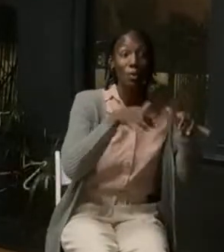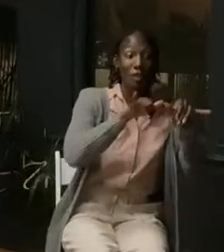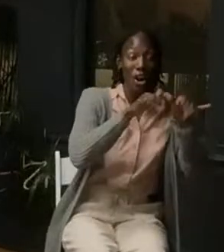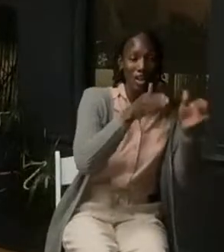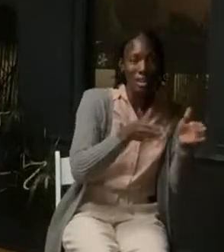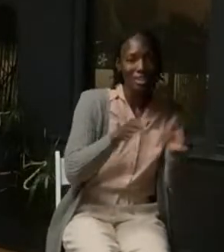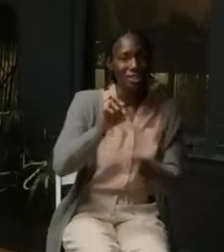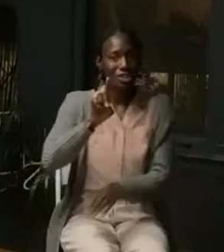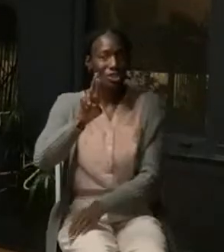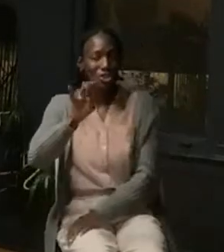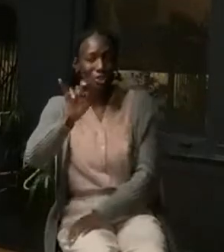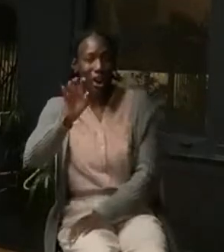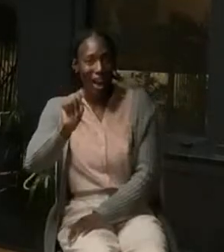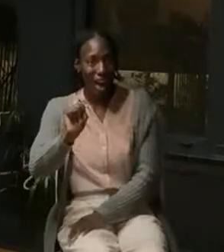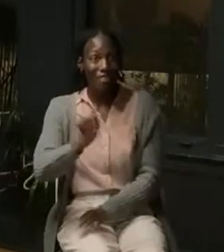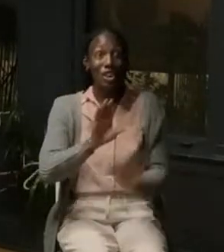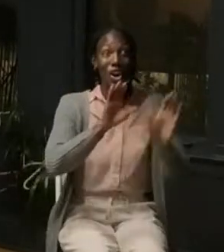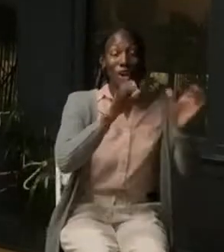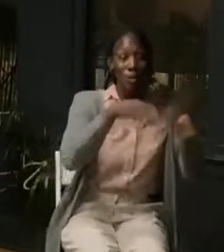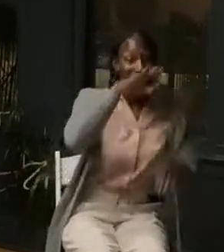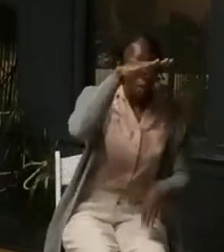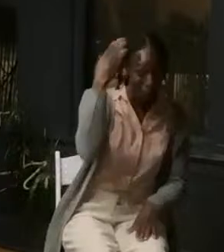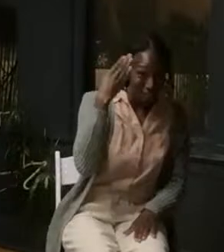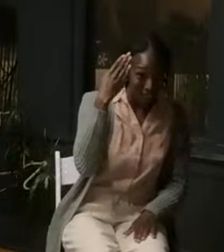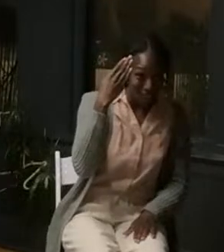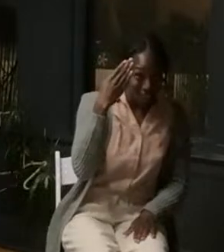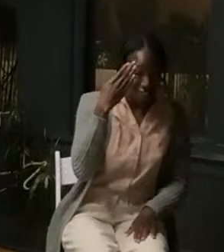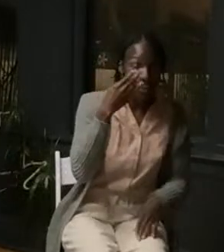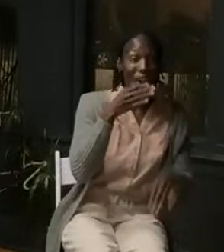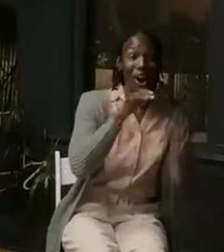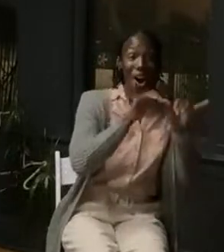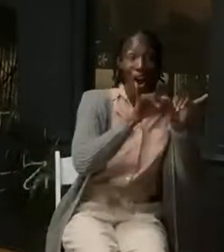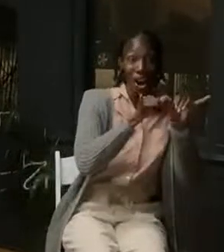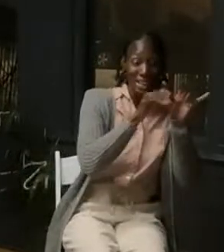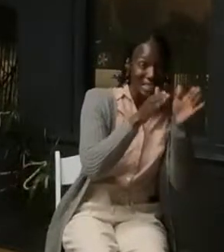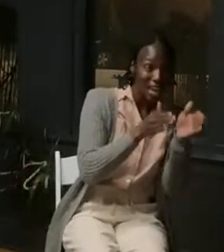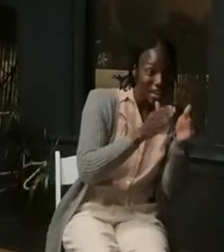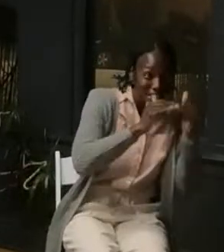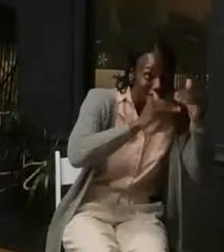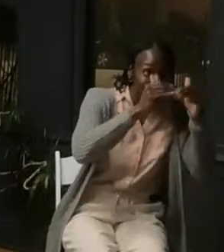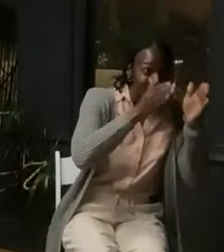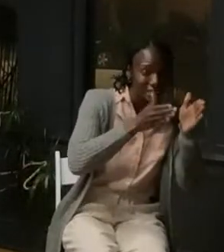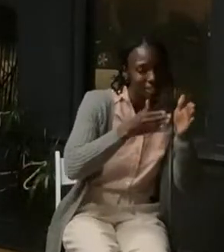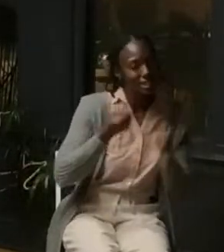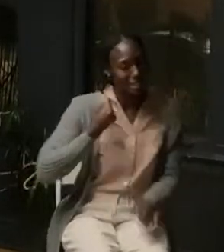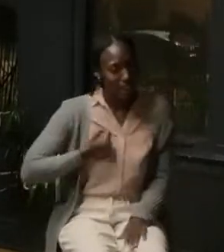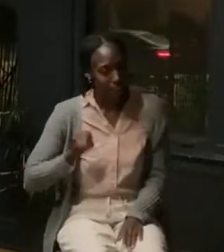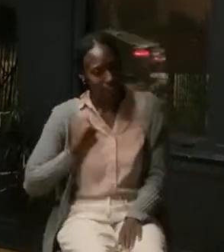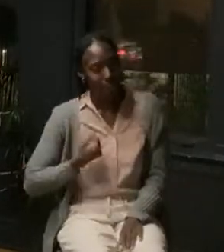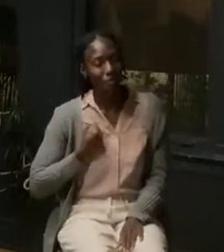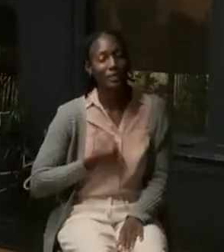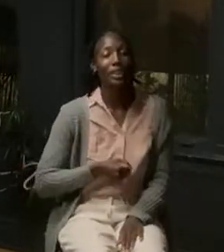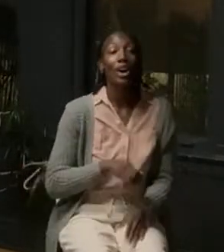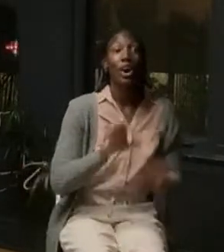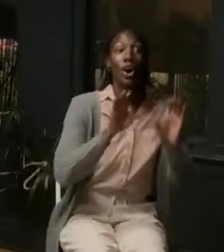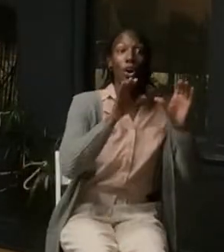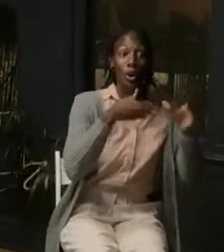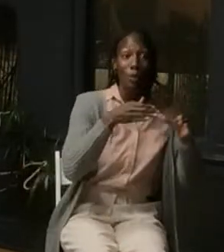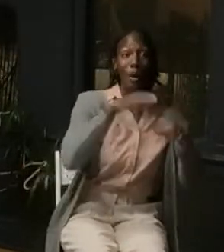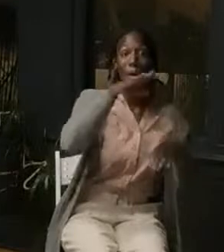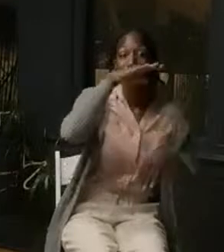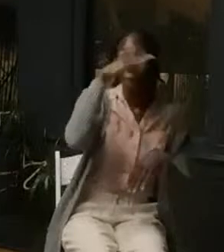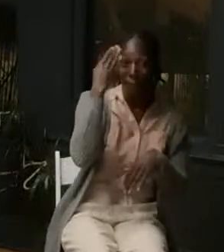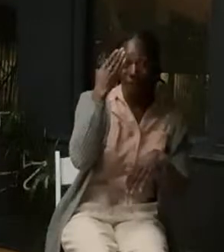of black architects is a gang. A group of black American suicide bomber